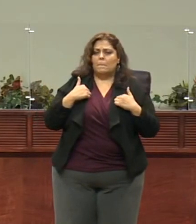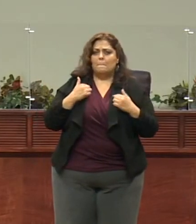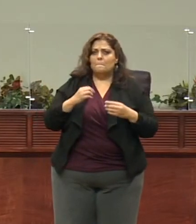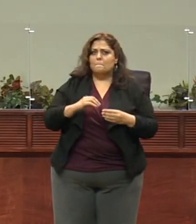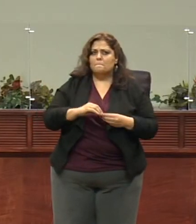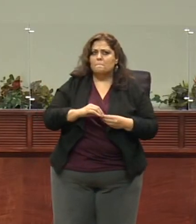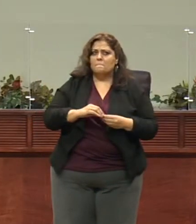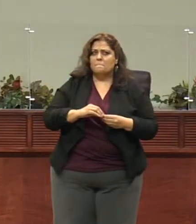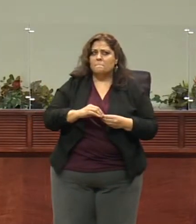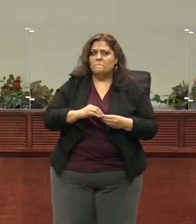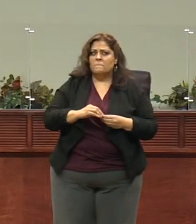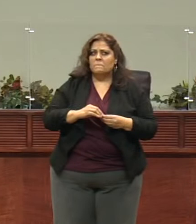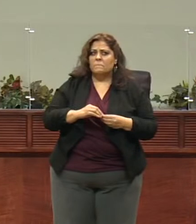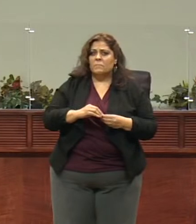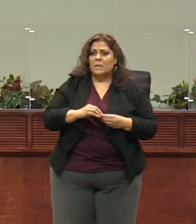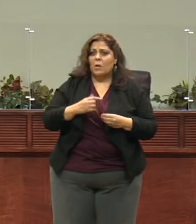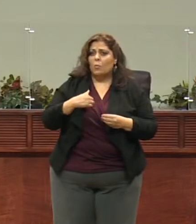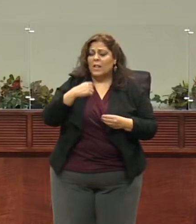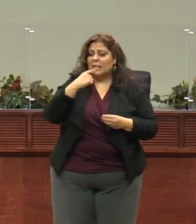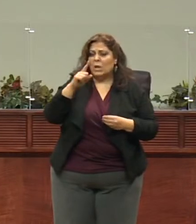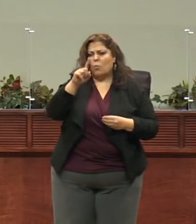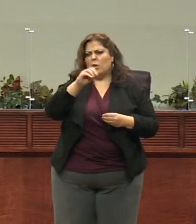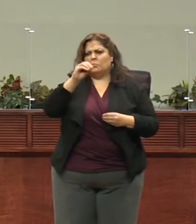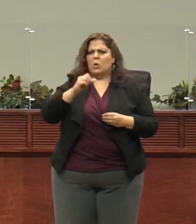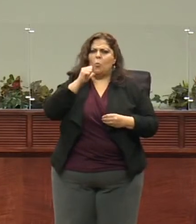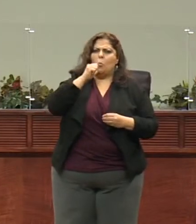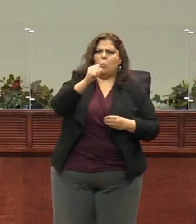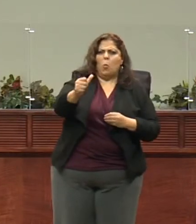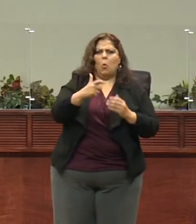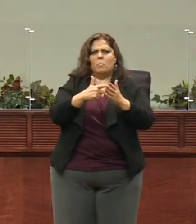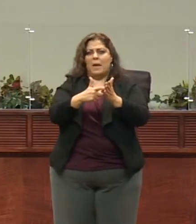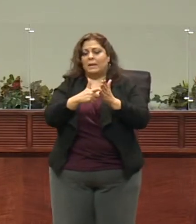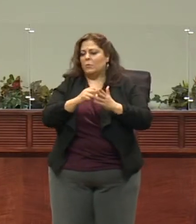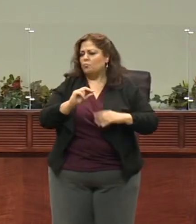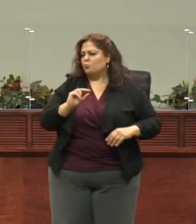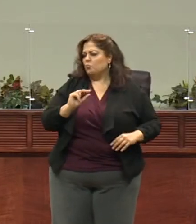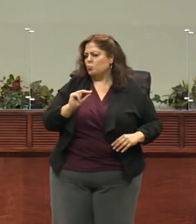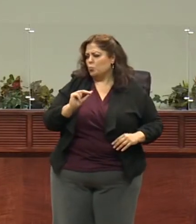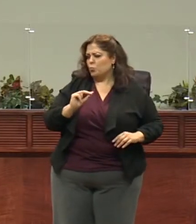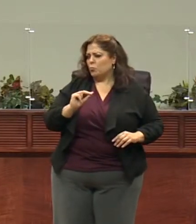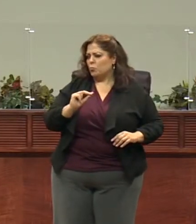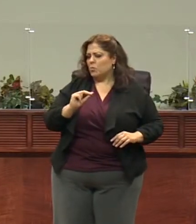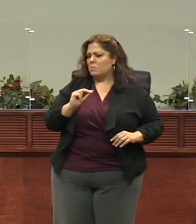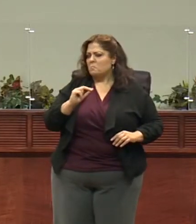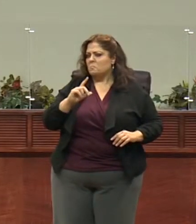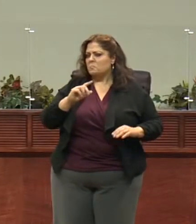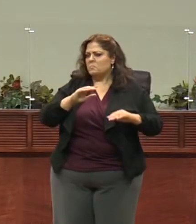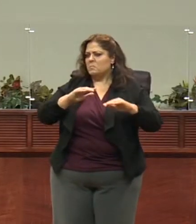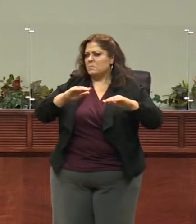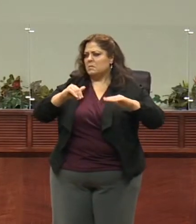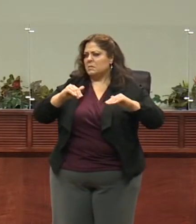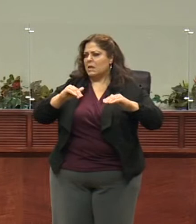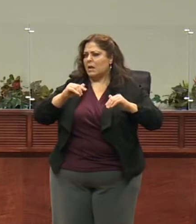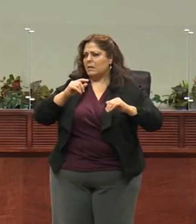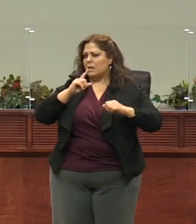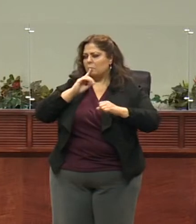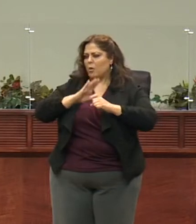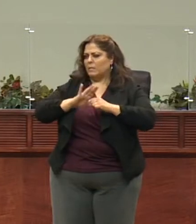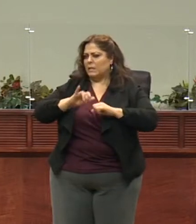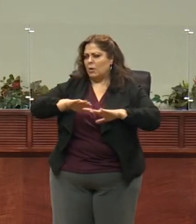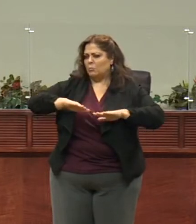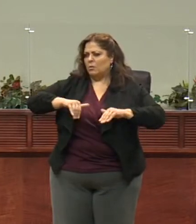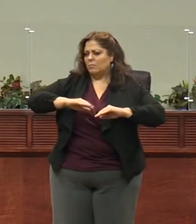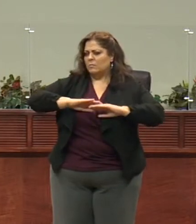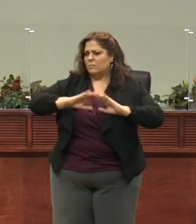say absolutely we will not do a mandate at this point. As we get additional information, as the